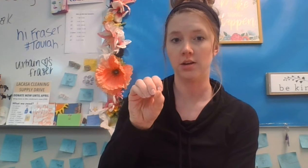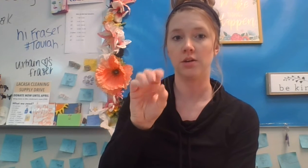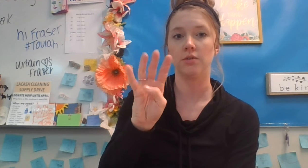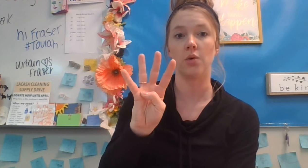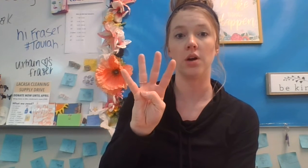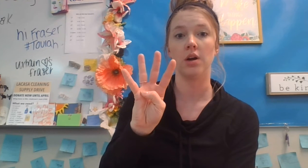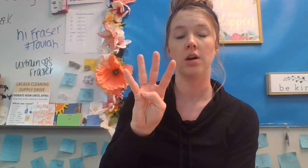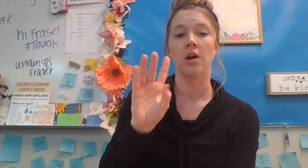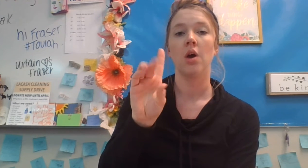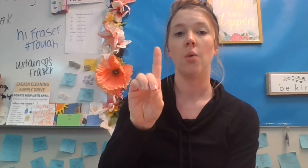104,